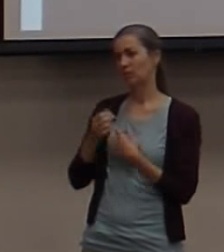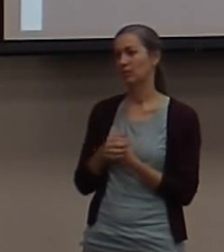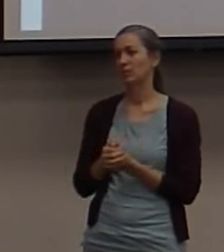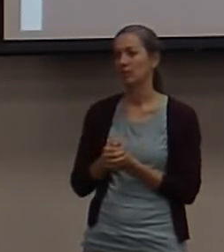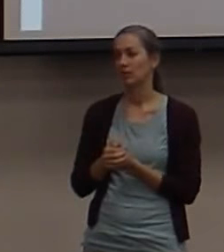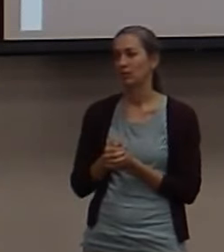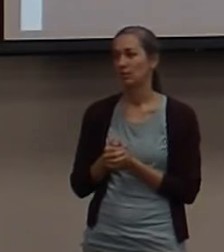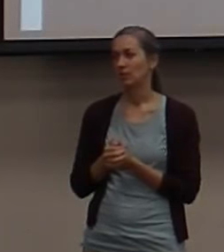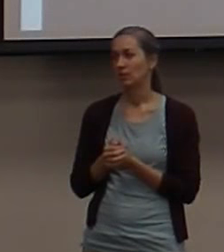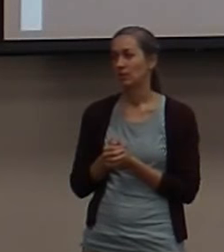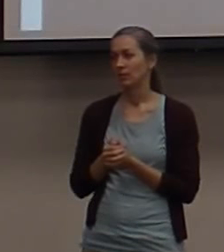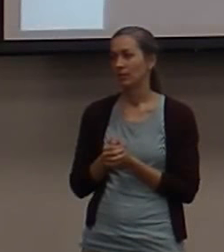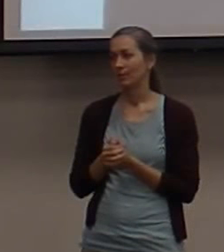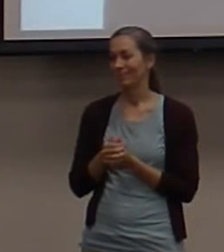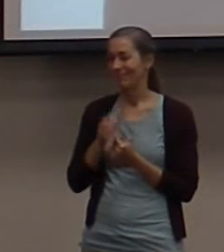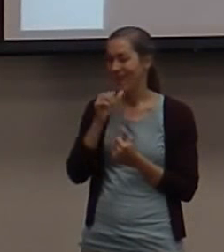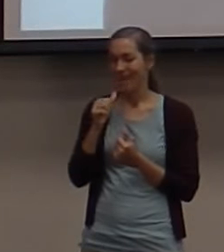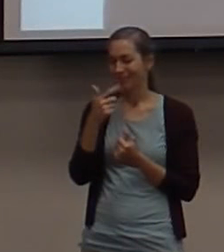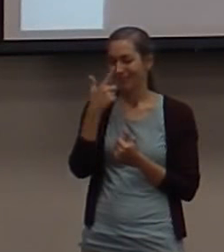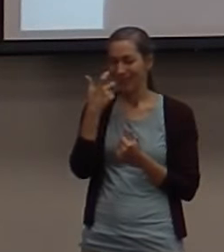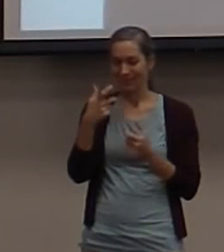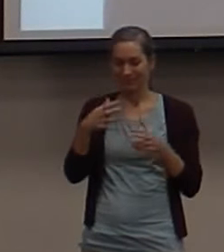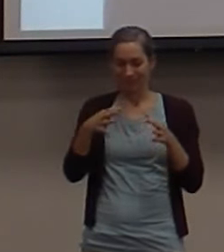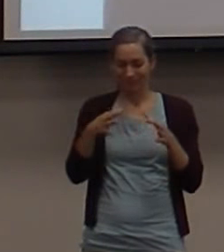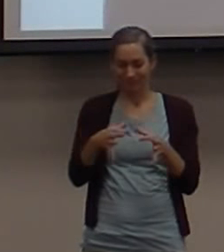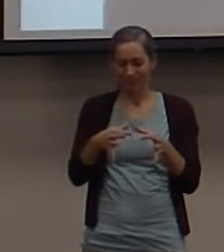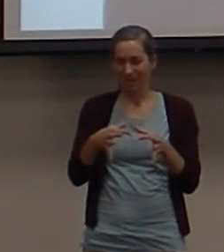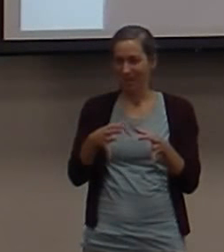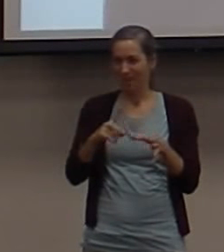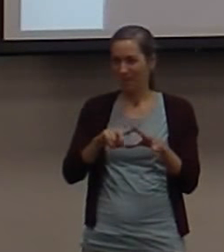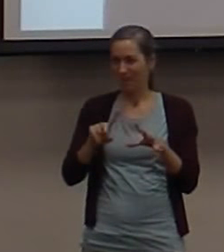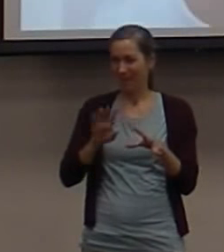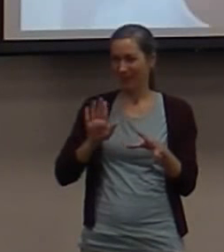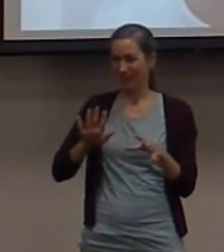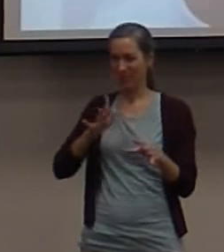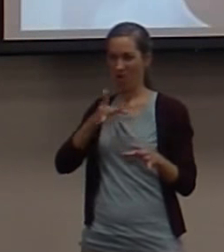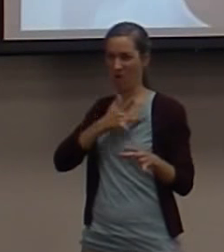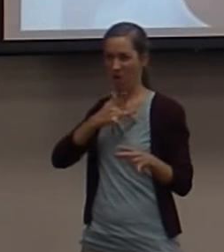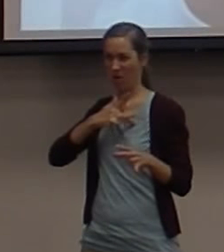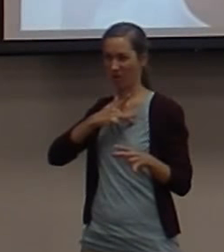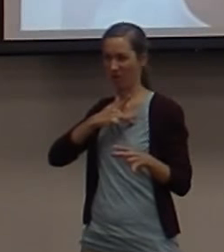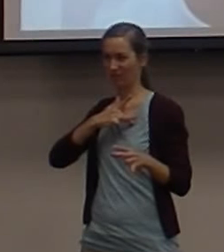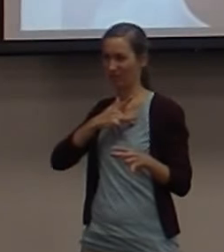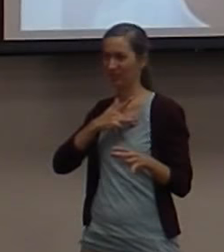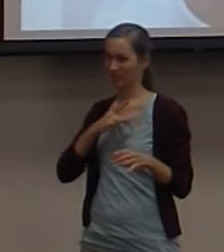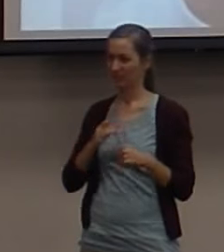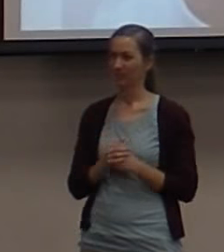of the device, but because of the heart behind the use of it.